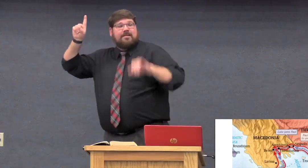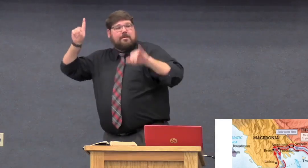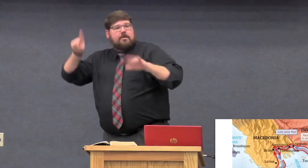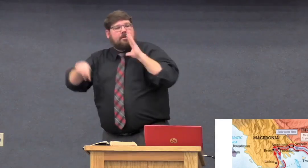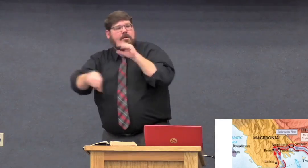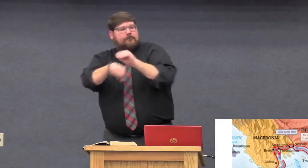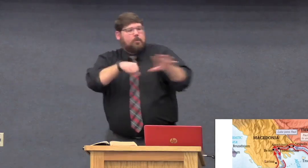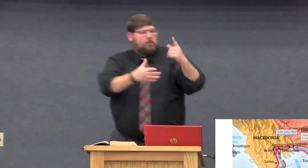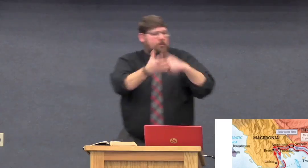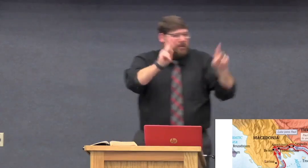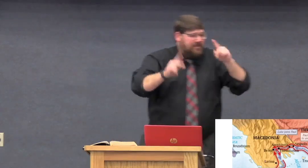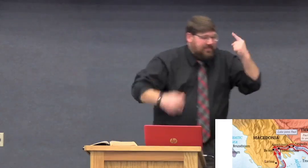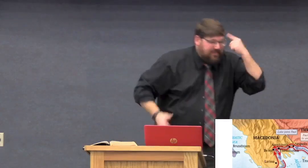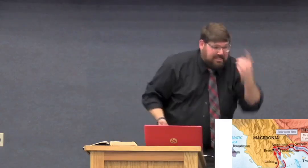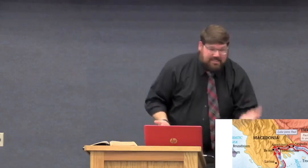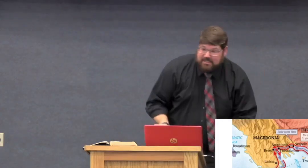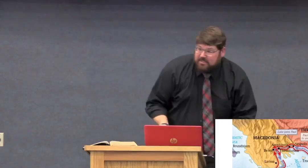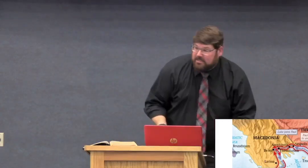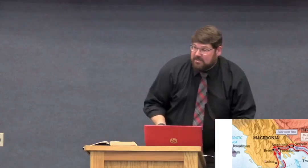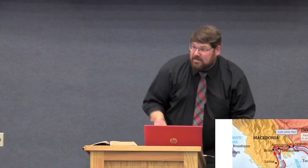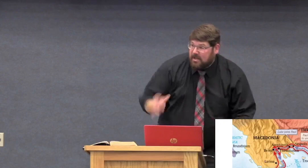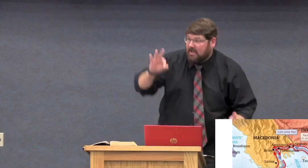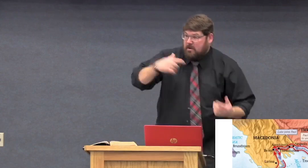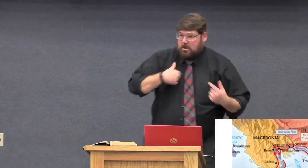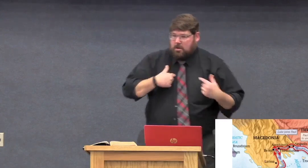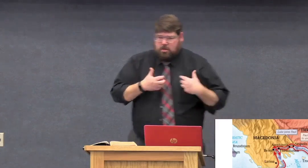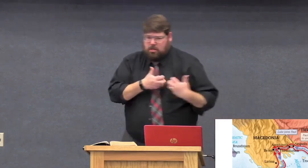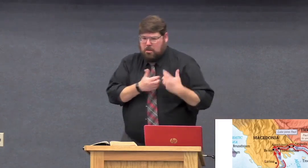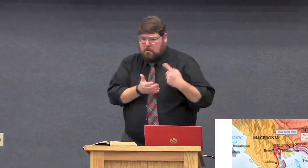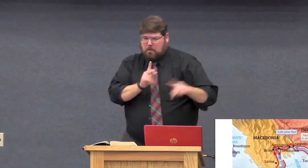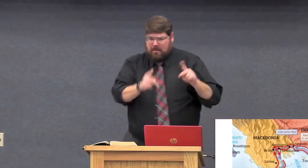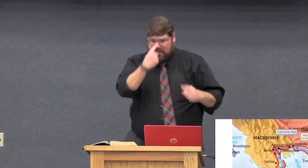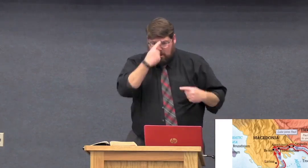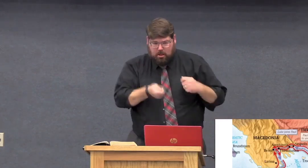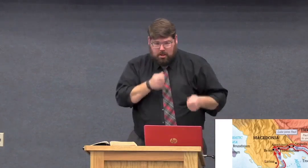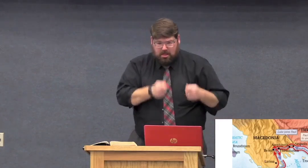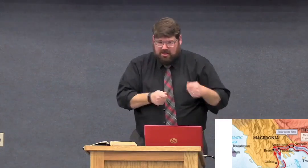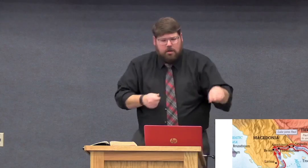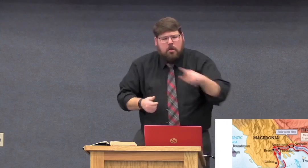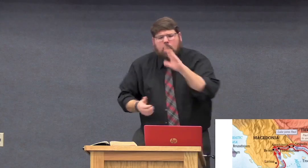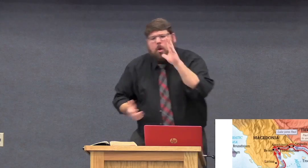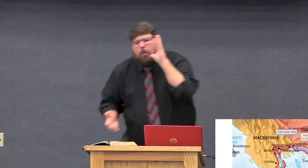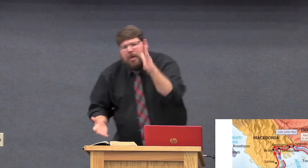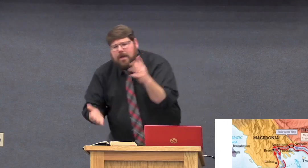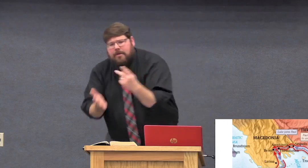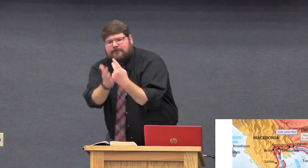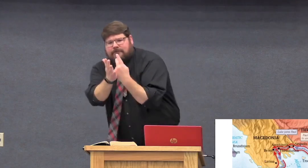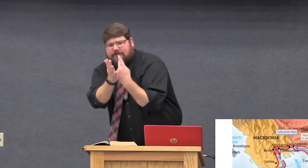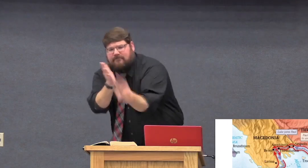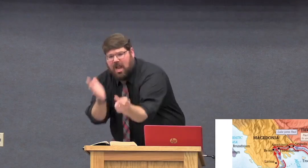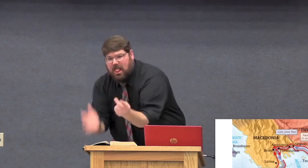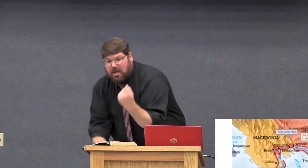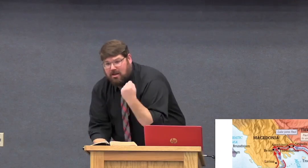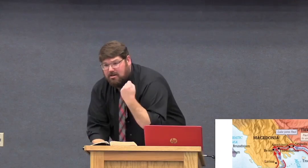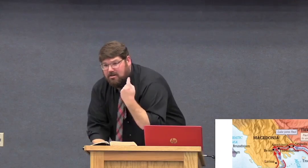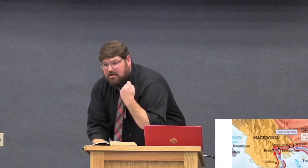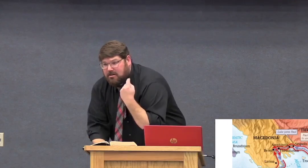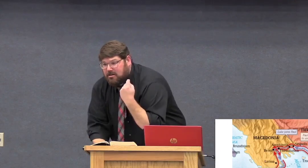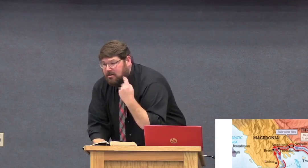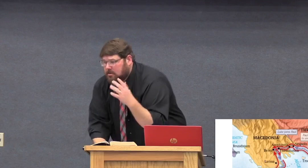the Lord, but that would influence what others think. If I conform to what people think, you will always fail.